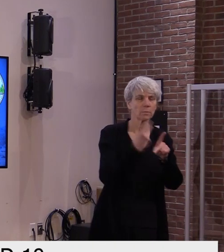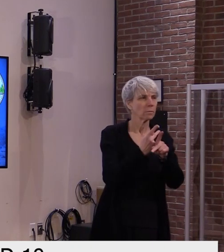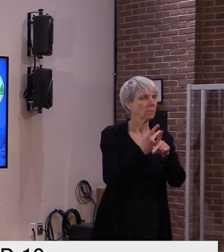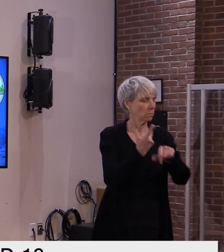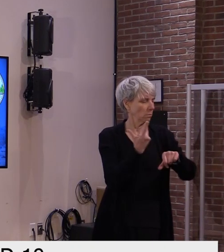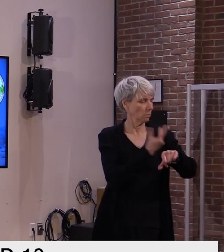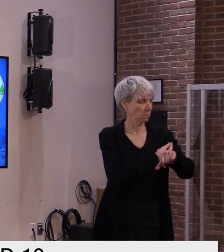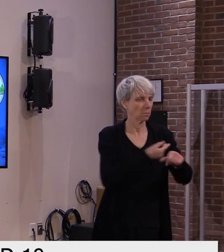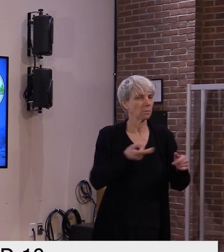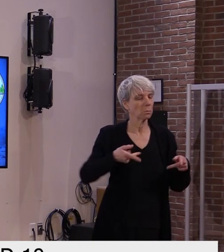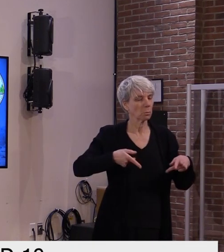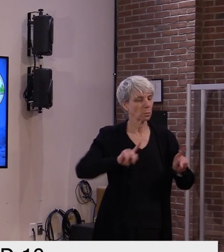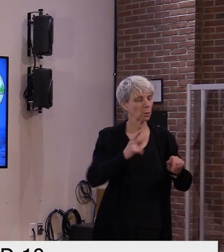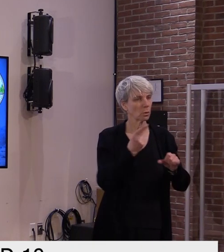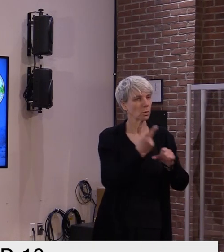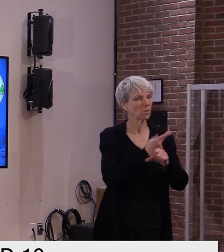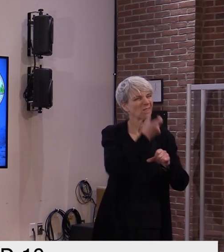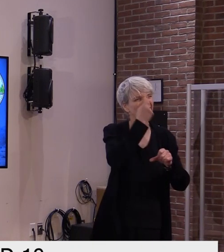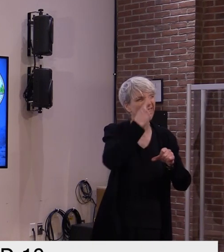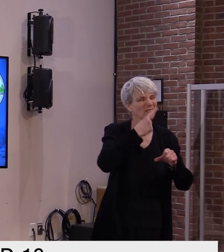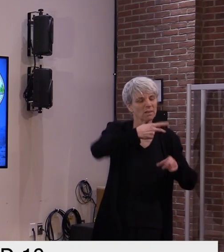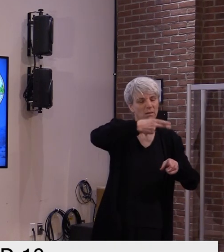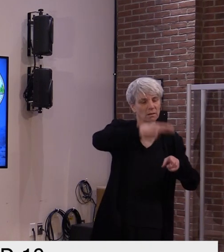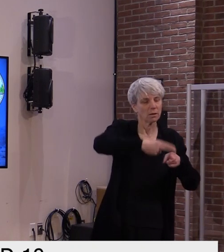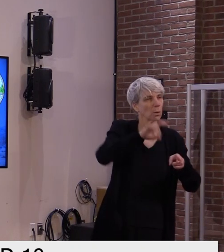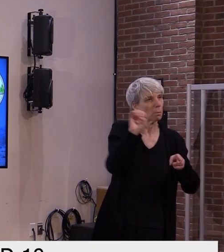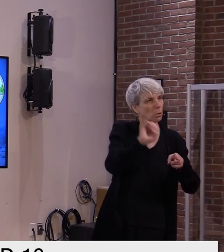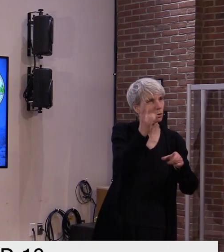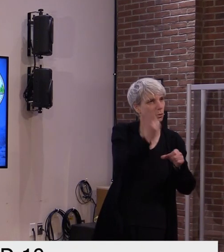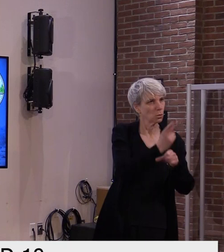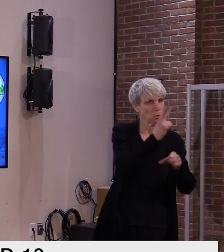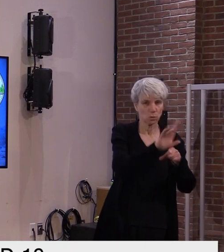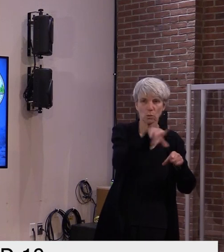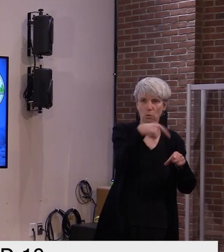approval and presumably more on the way.